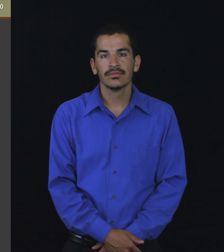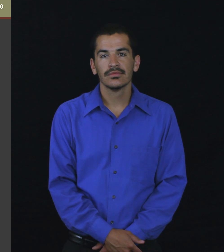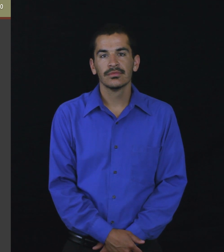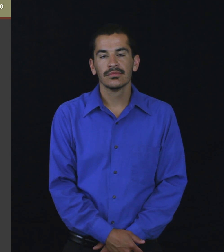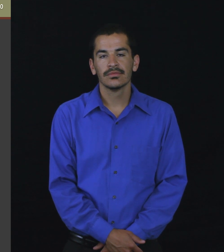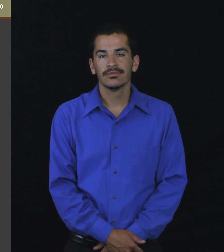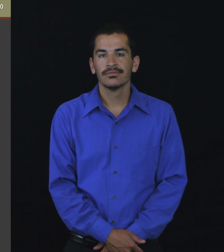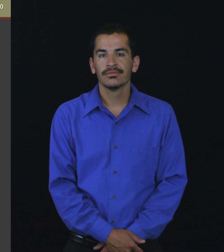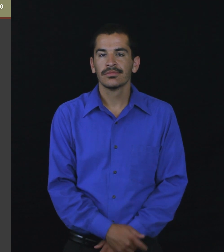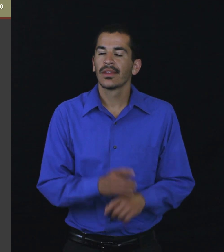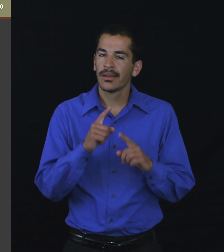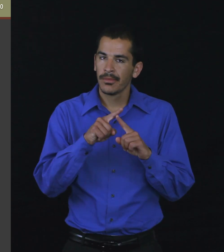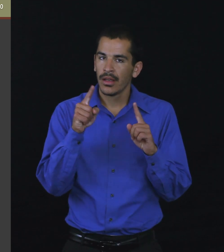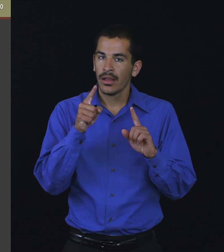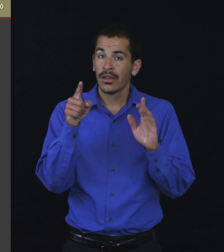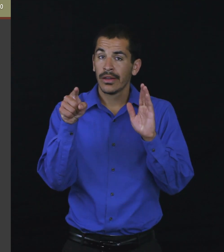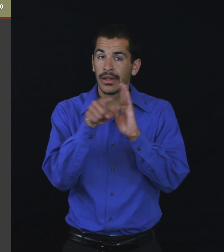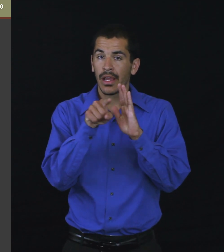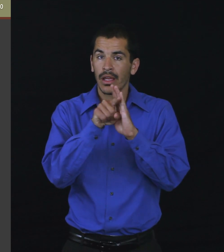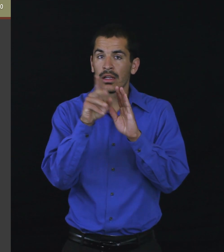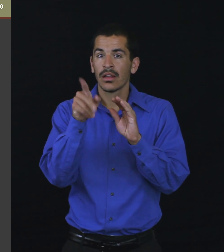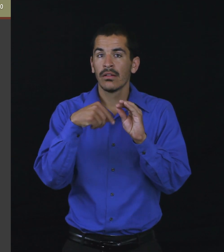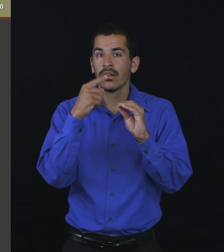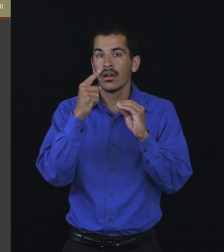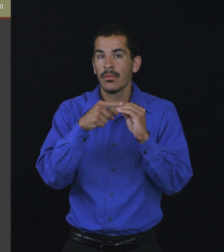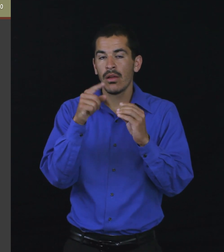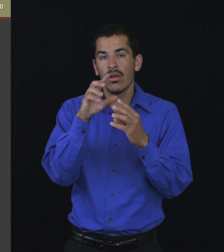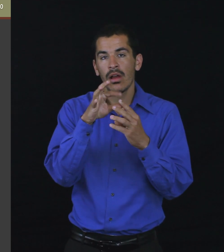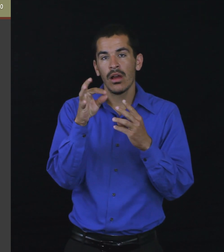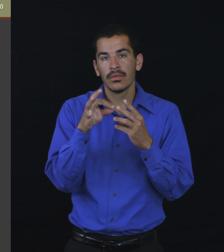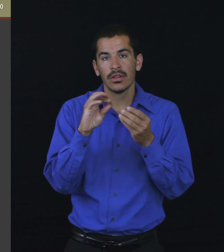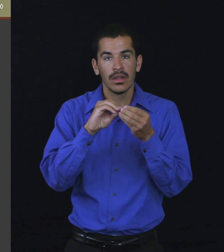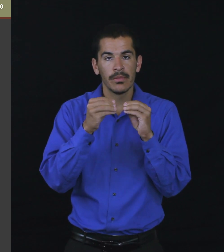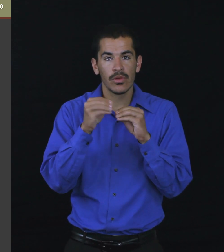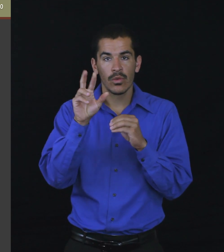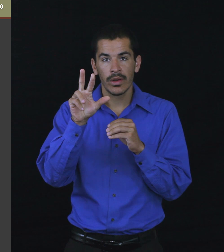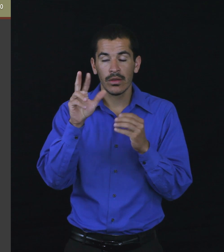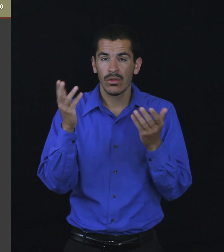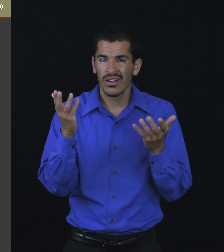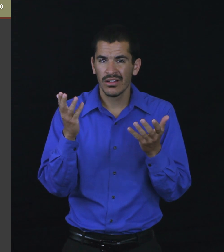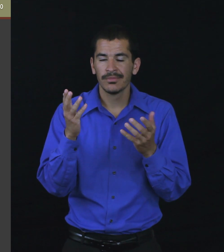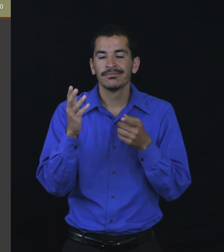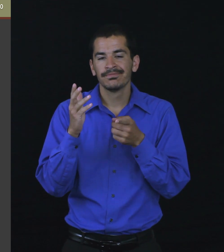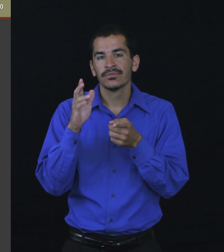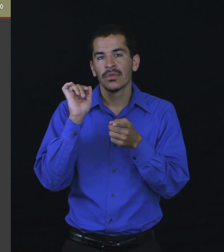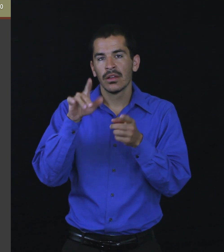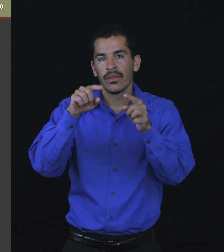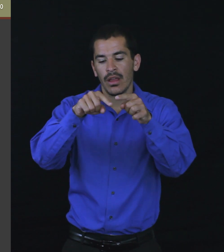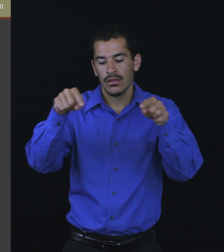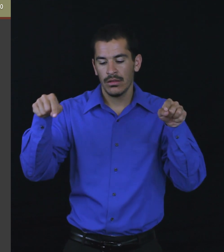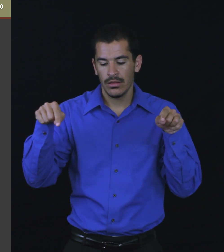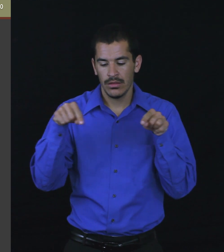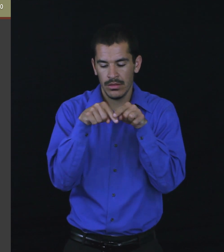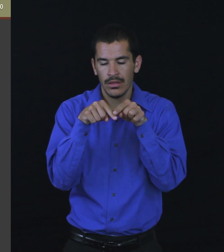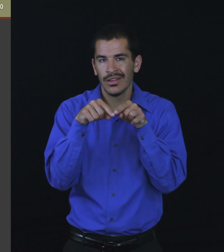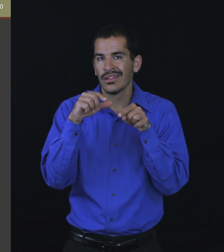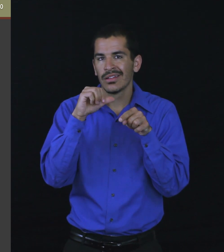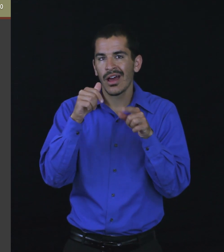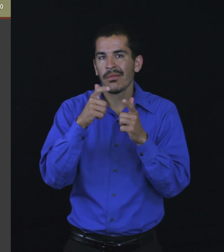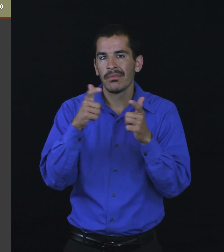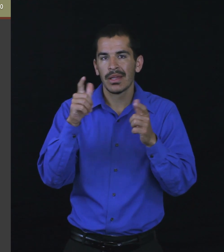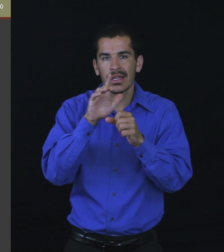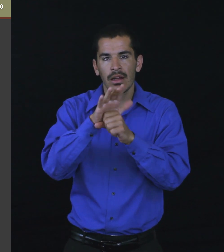One negative aspect of option 3 is that the site is not large enough to fit all